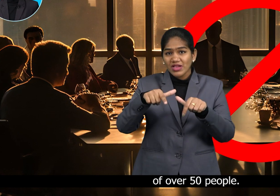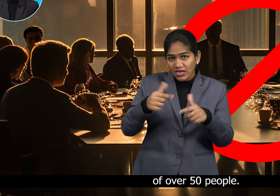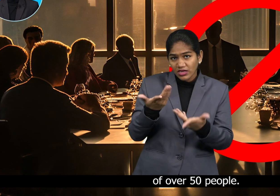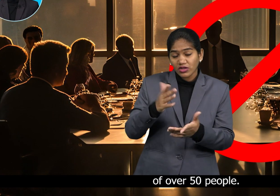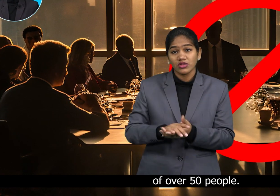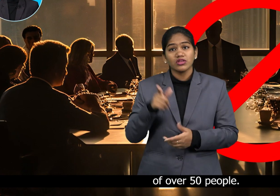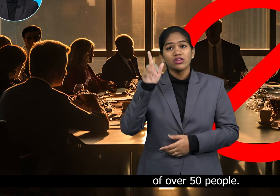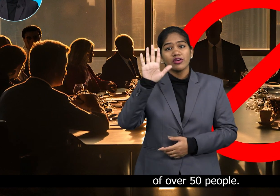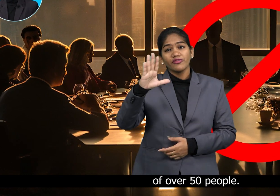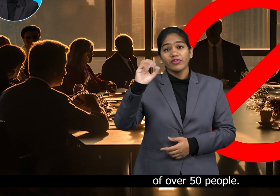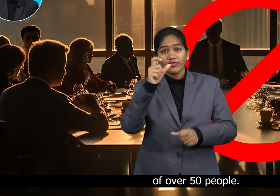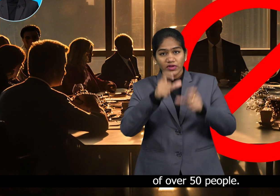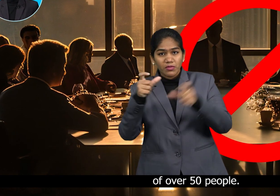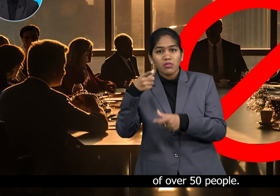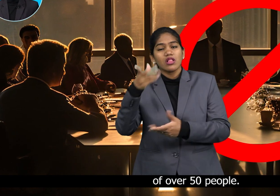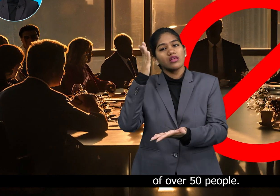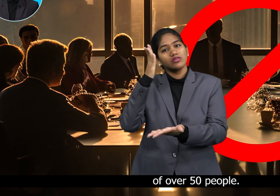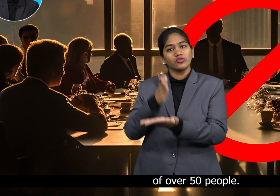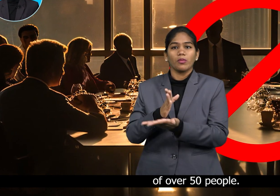of over 50 people.